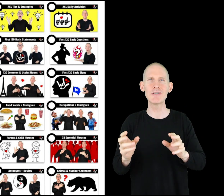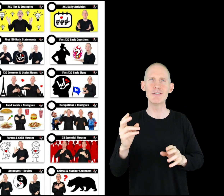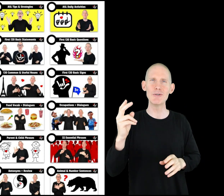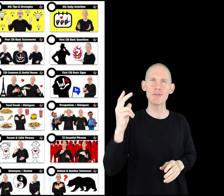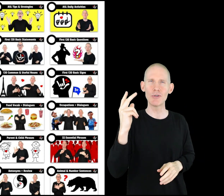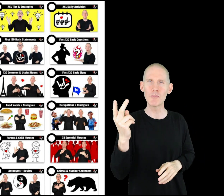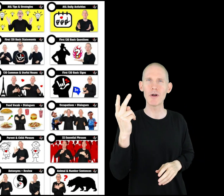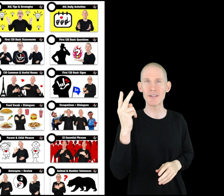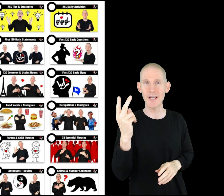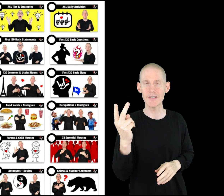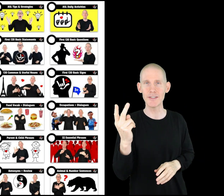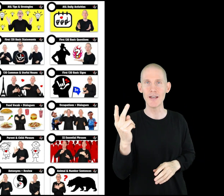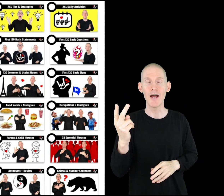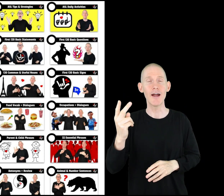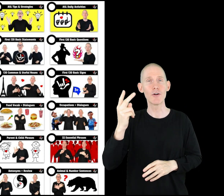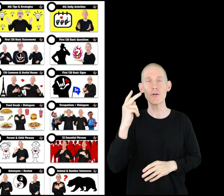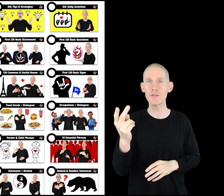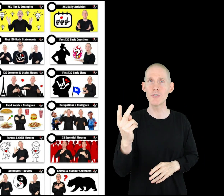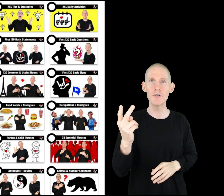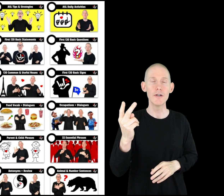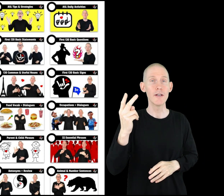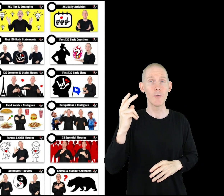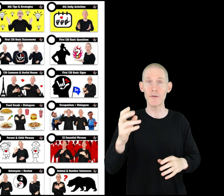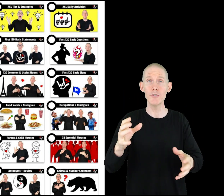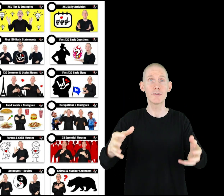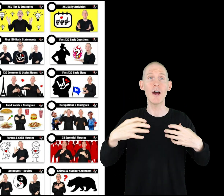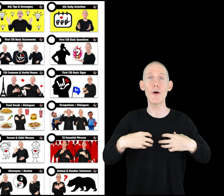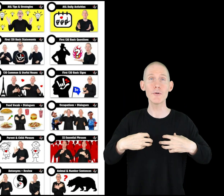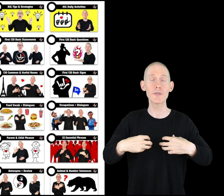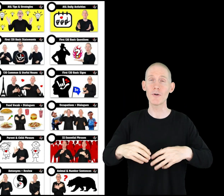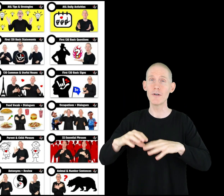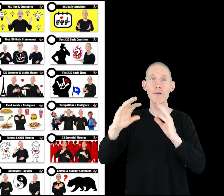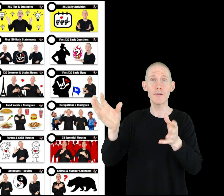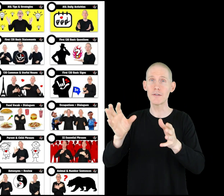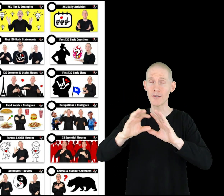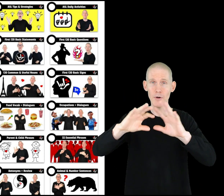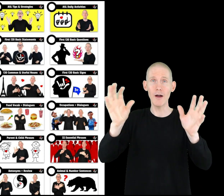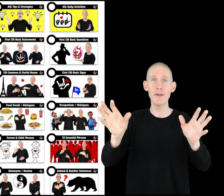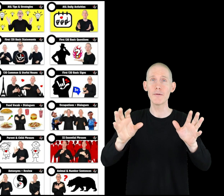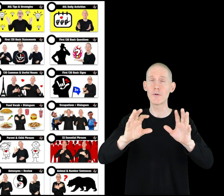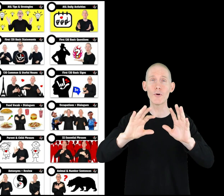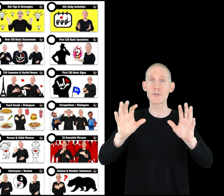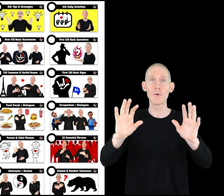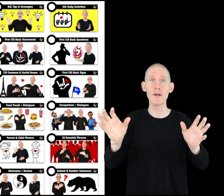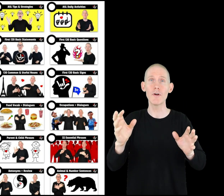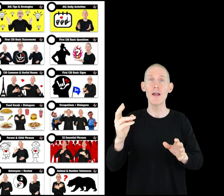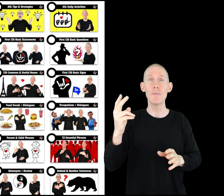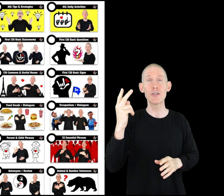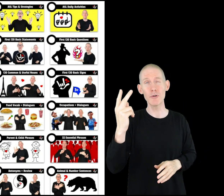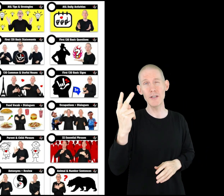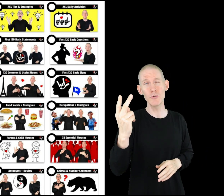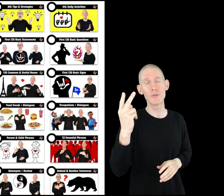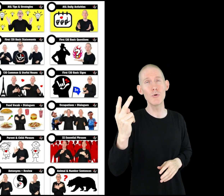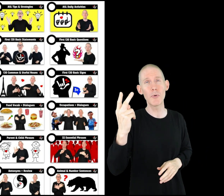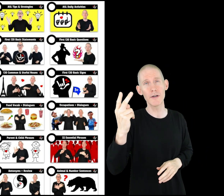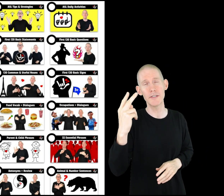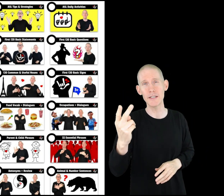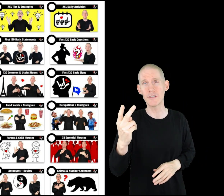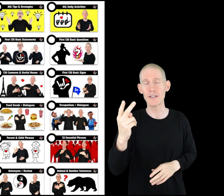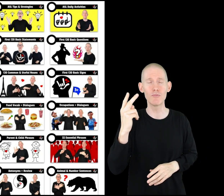do two-part testing. I urge you, whether you use ours or another online course or whatever, make sure they do two-part testing. It's